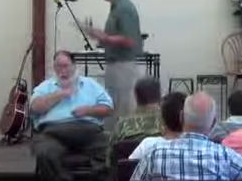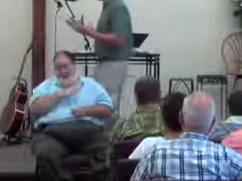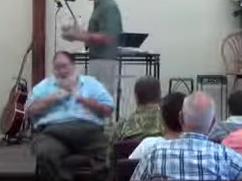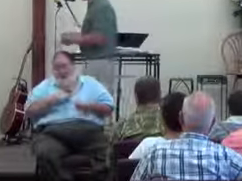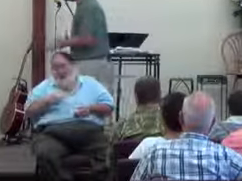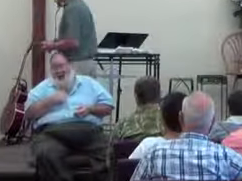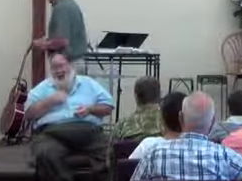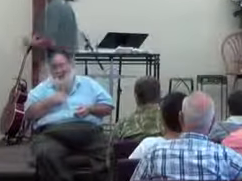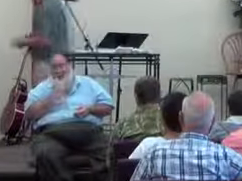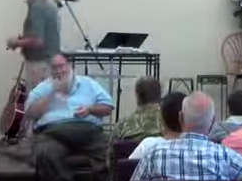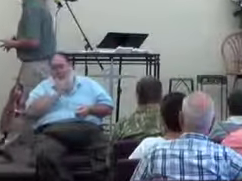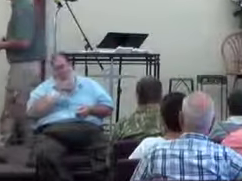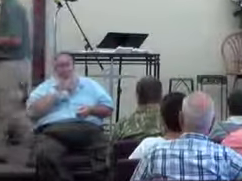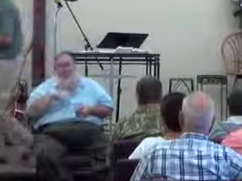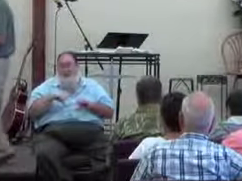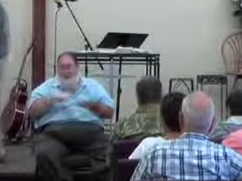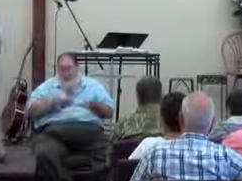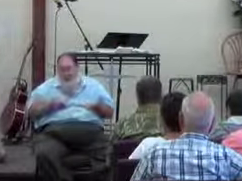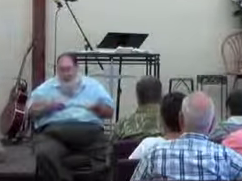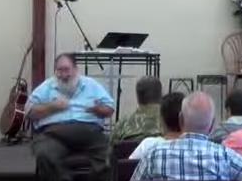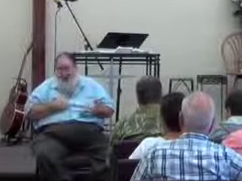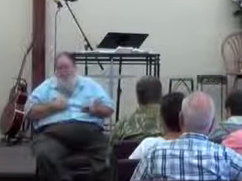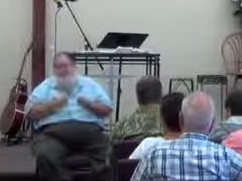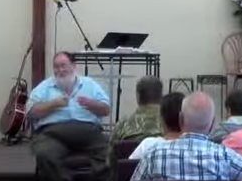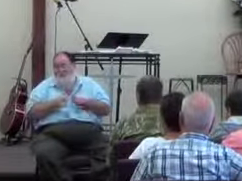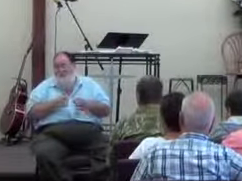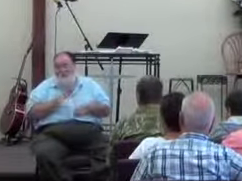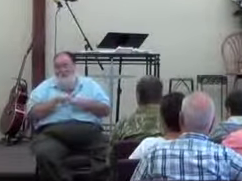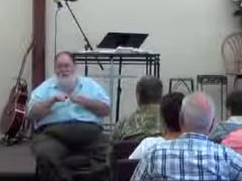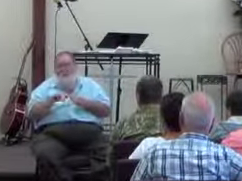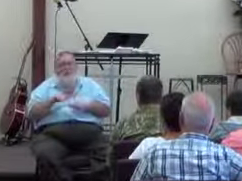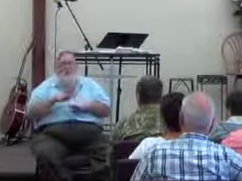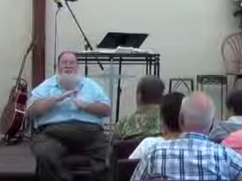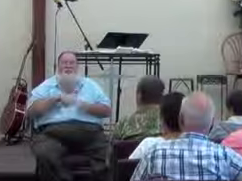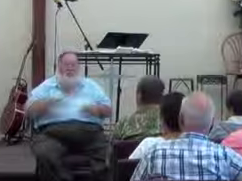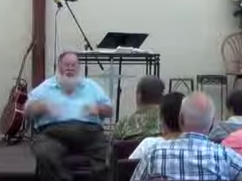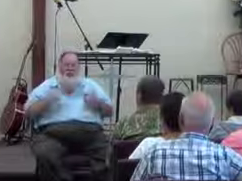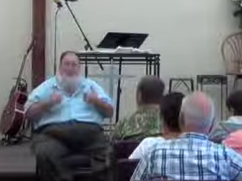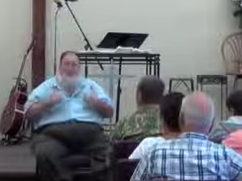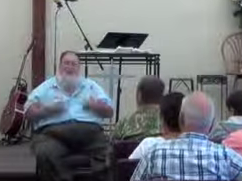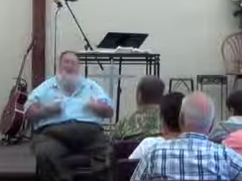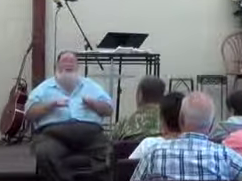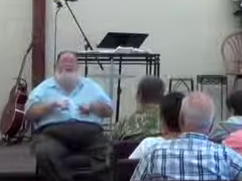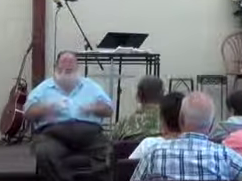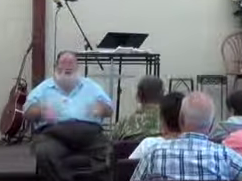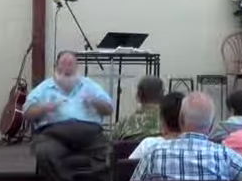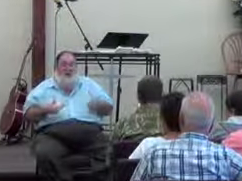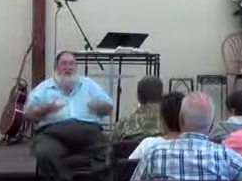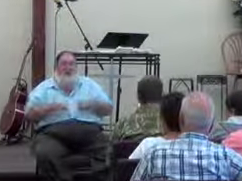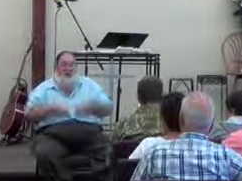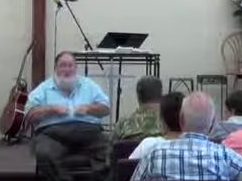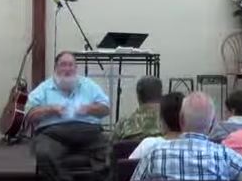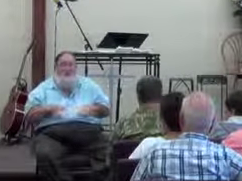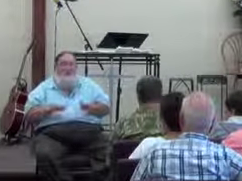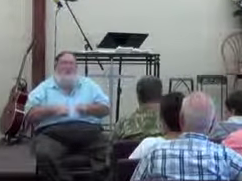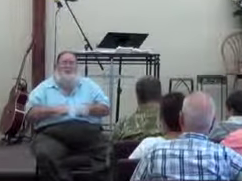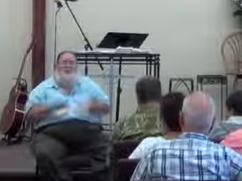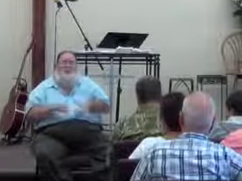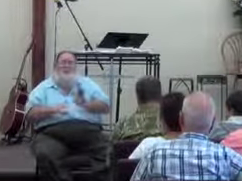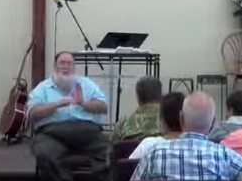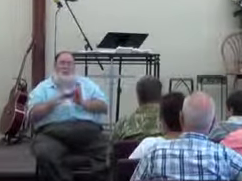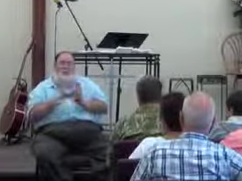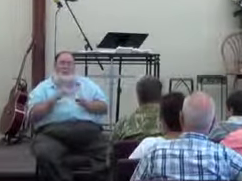things. I have control over my life. And as life goes on, you know, it seems like as we mature as Christians, we start